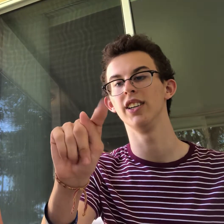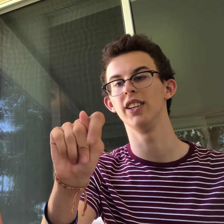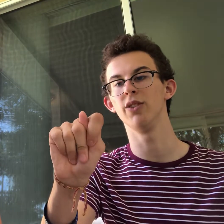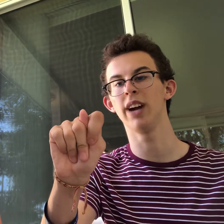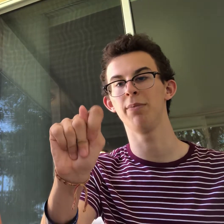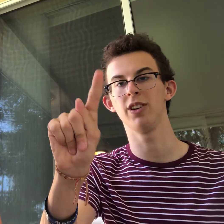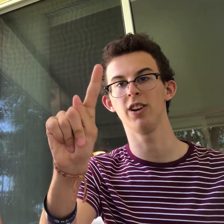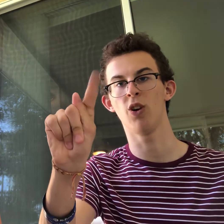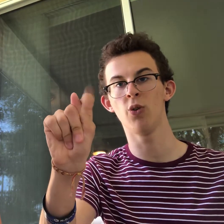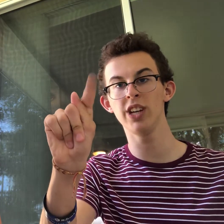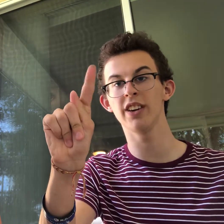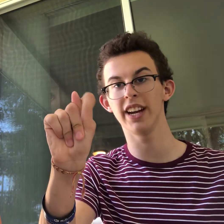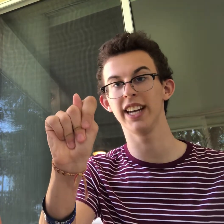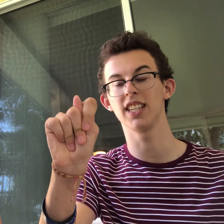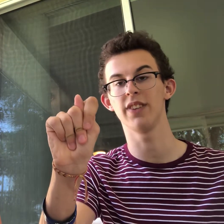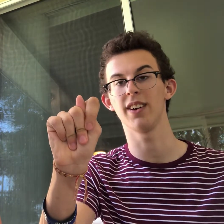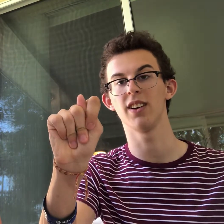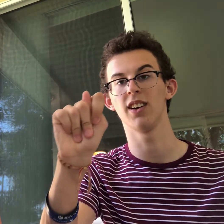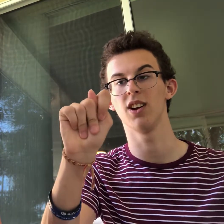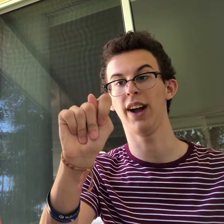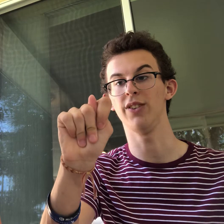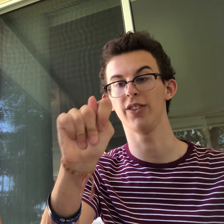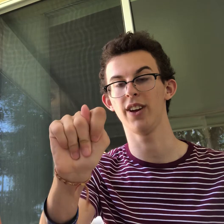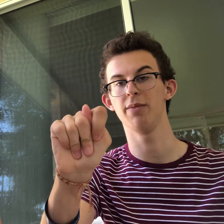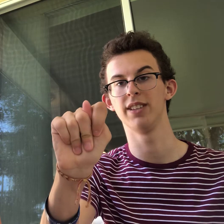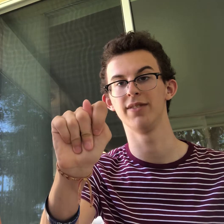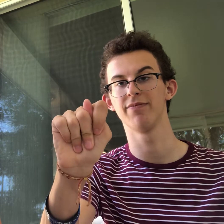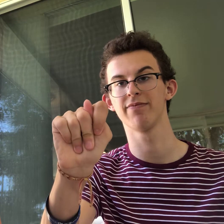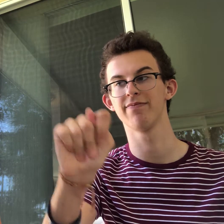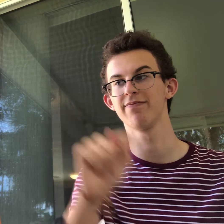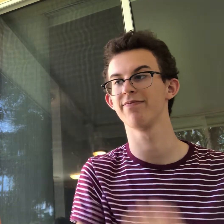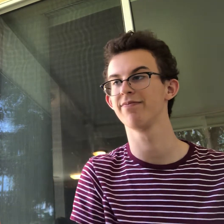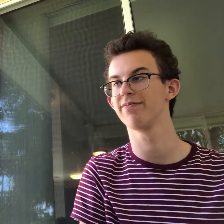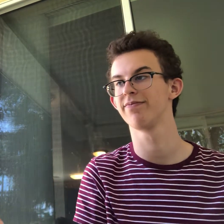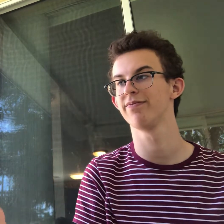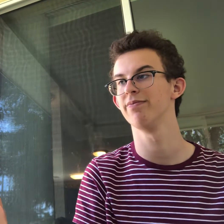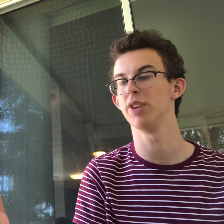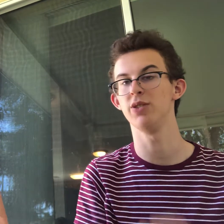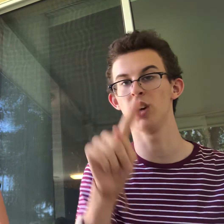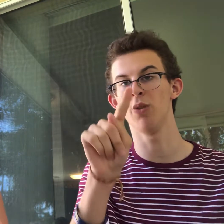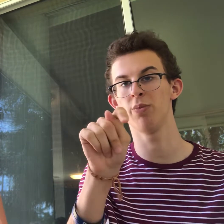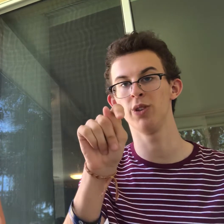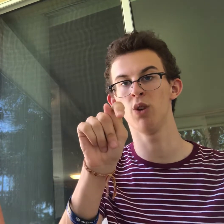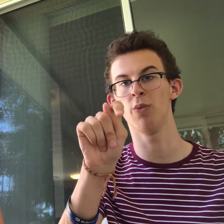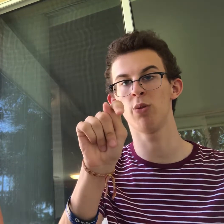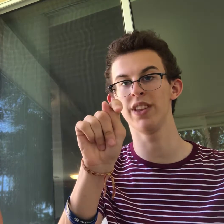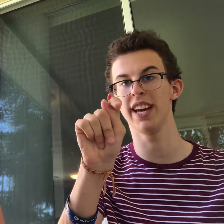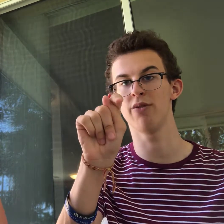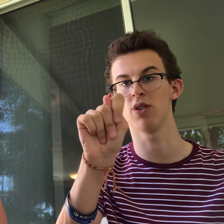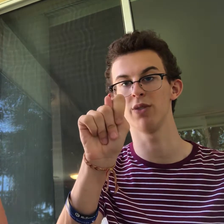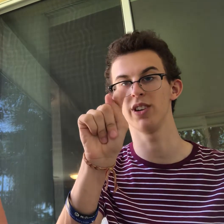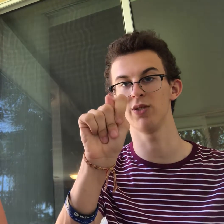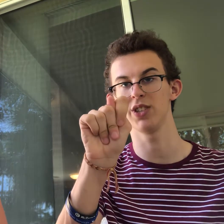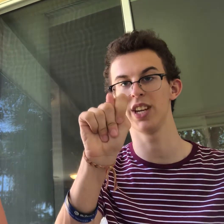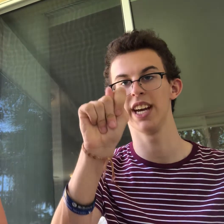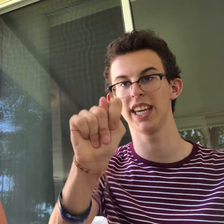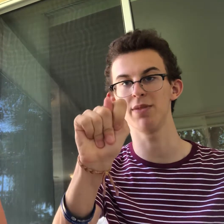You wrap only your index finger around your thumb. But you won't point that forward. You'll just keep it